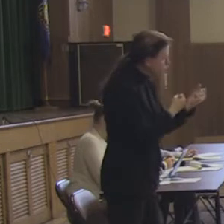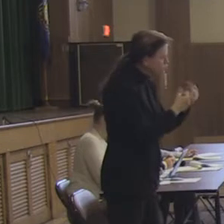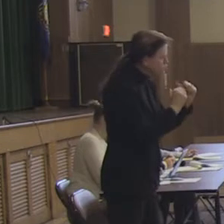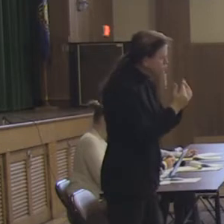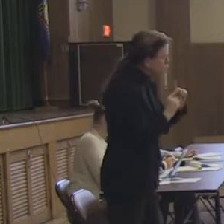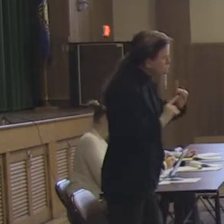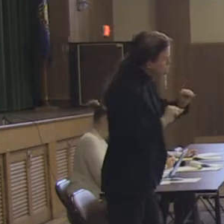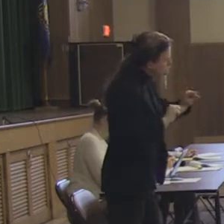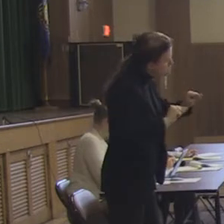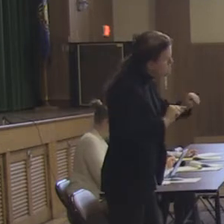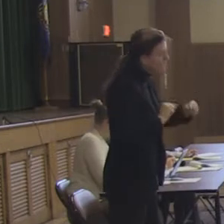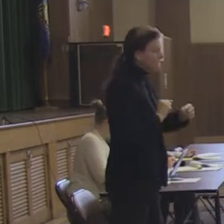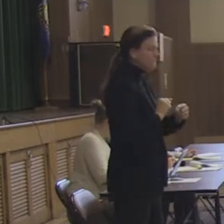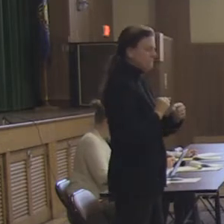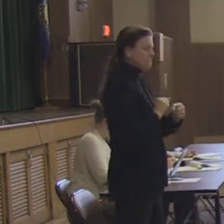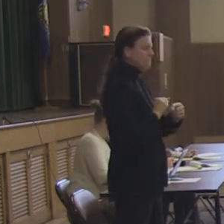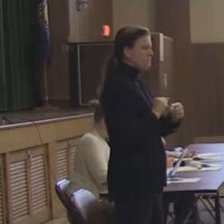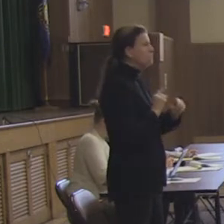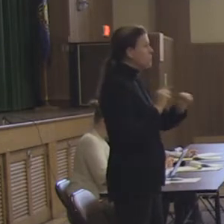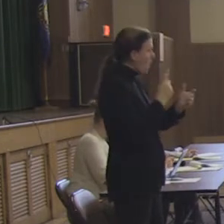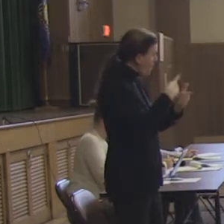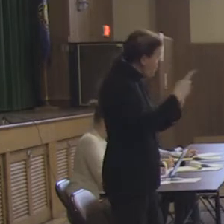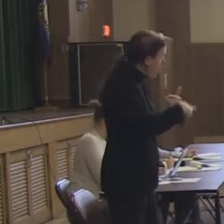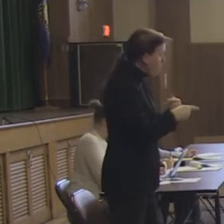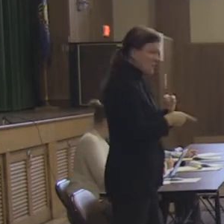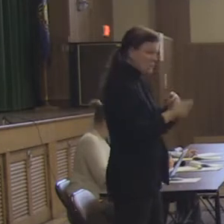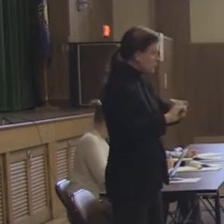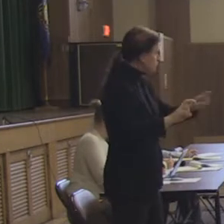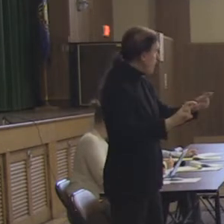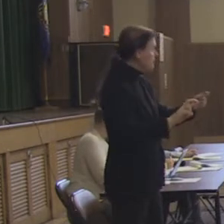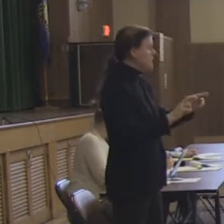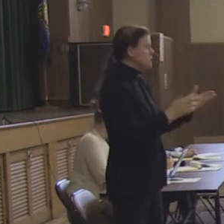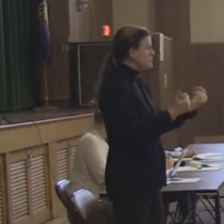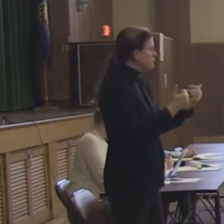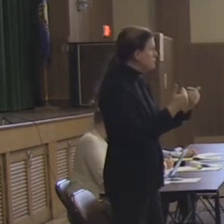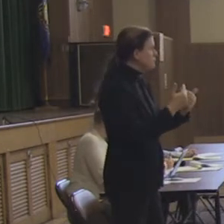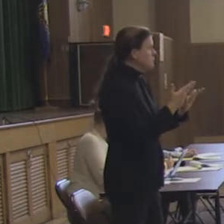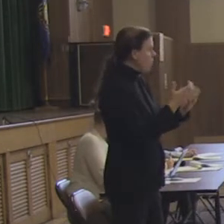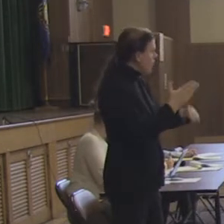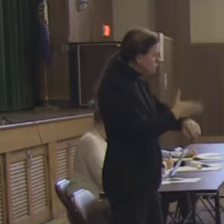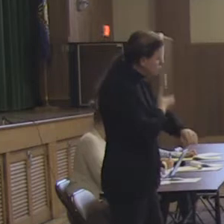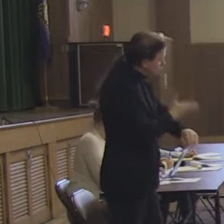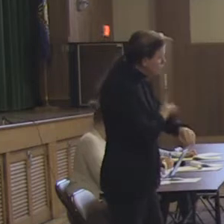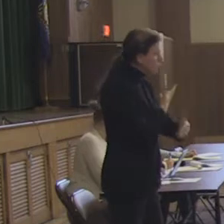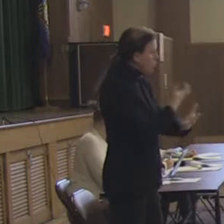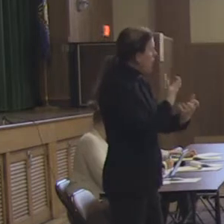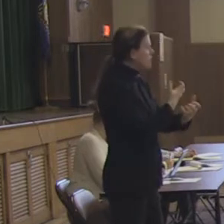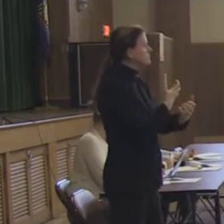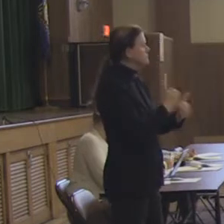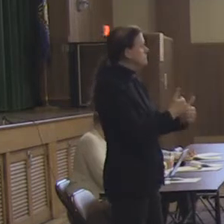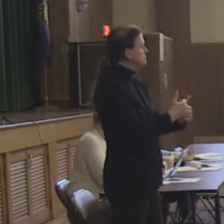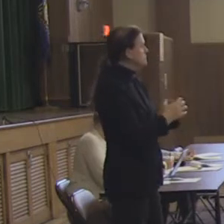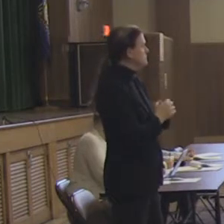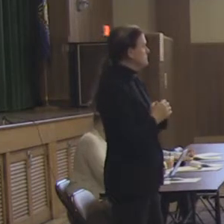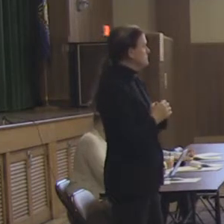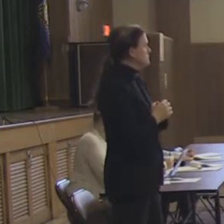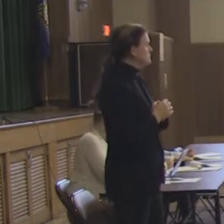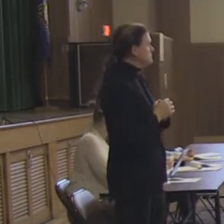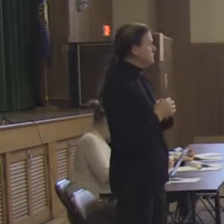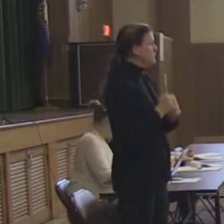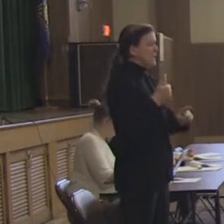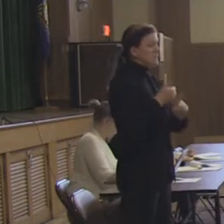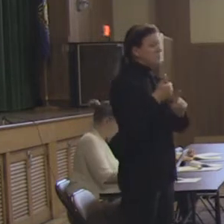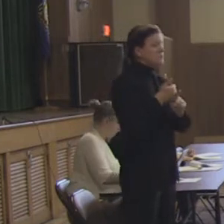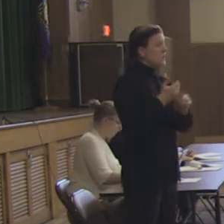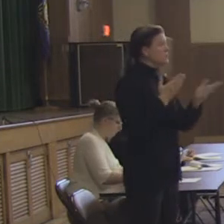groups. He came to programs, he was ready. We saw that he was in recovery. He was getting services